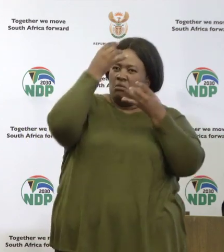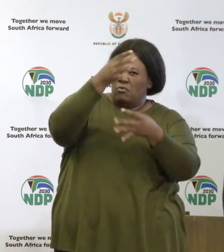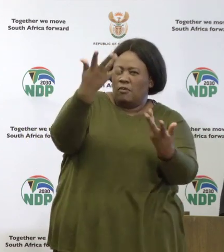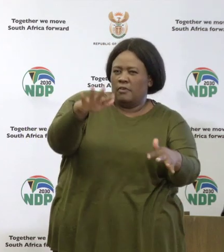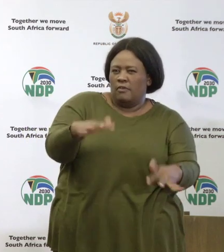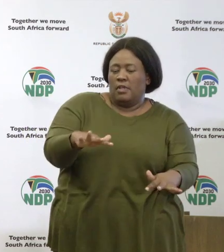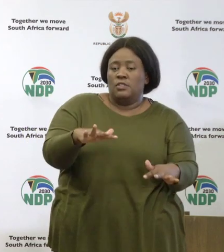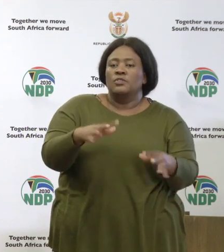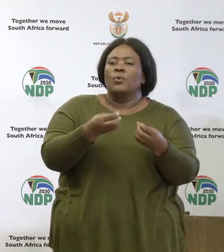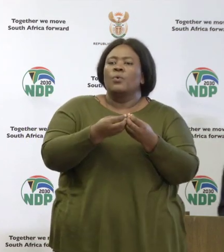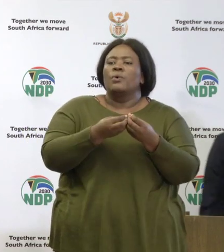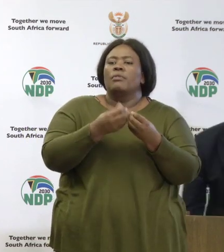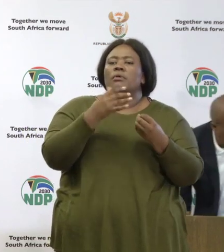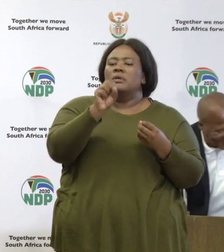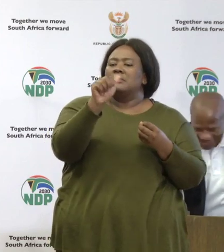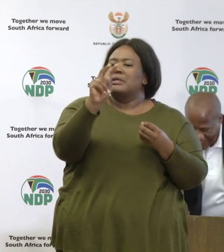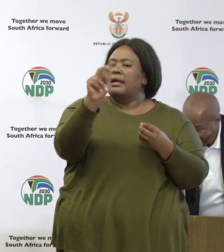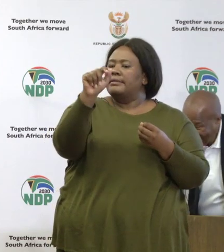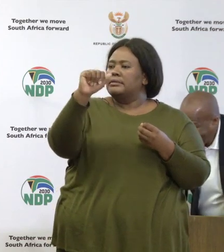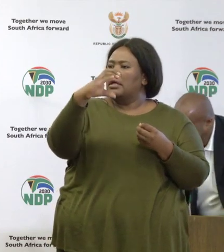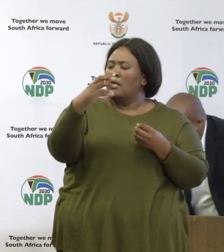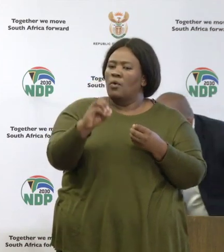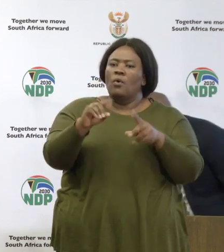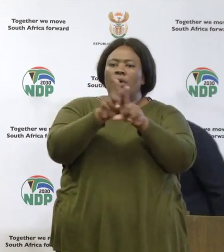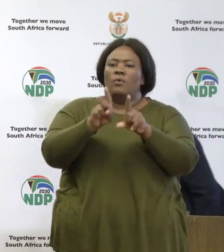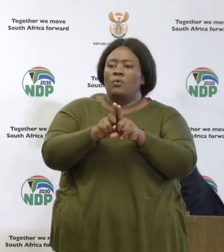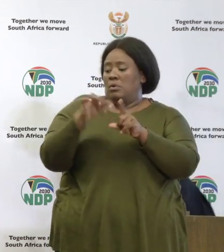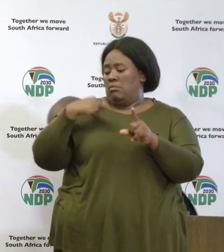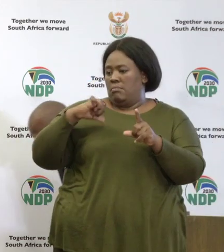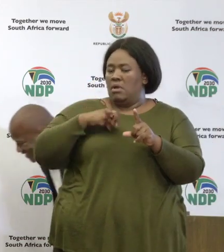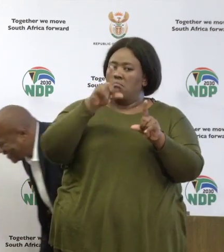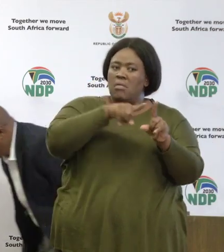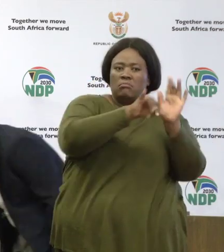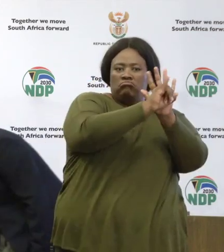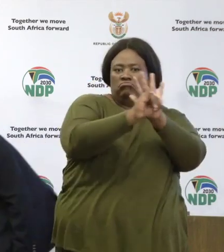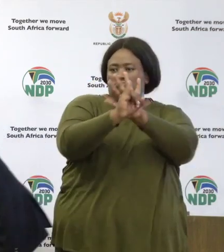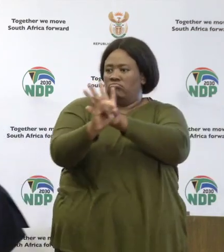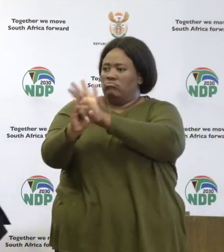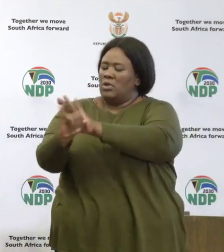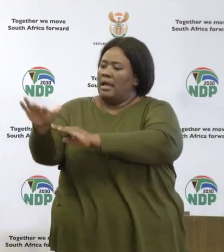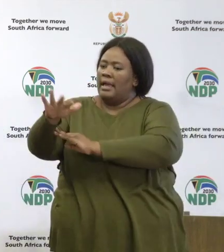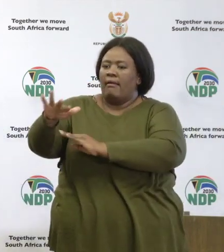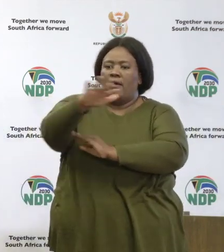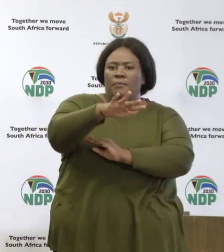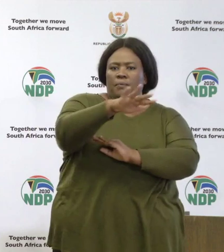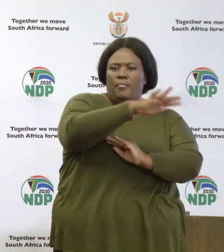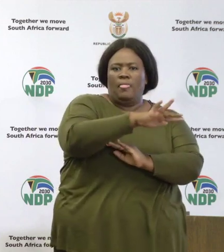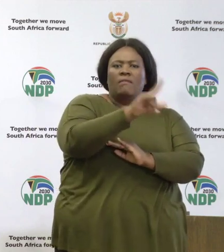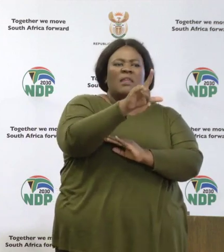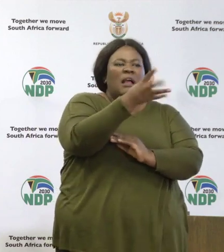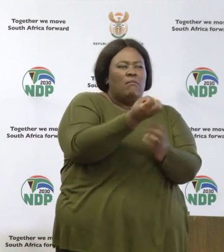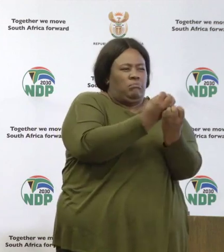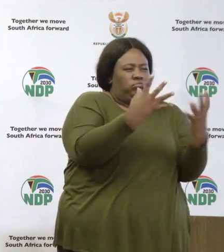with Santaco and the municipalities to identify areas that are around congested